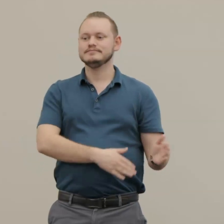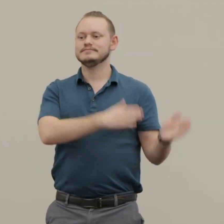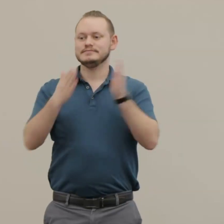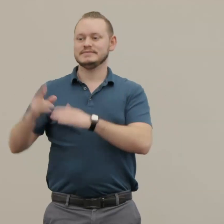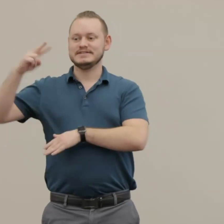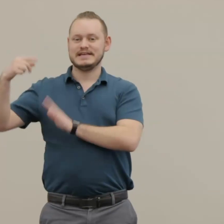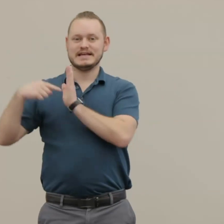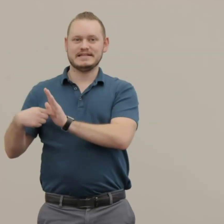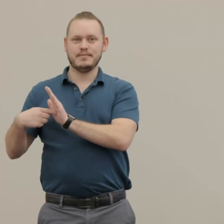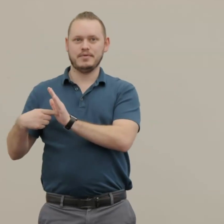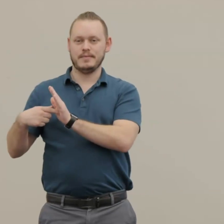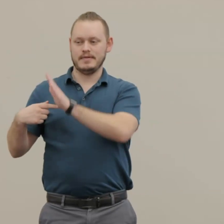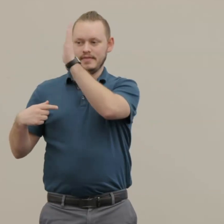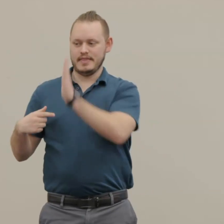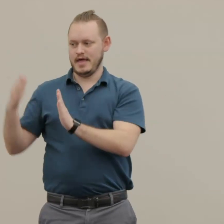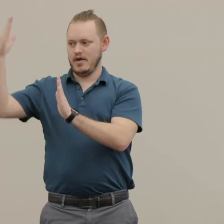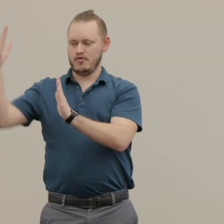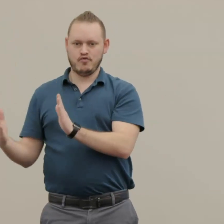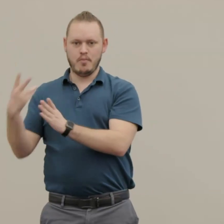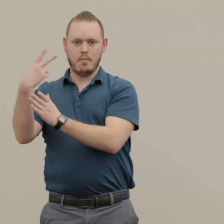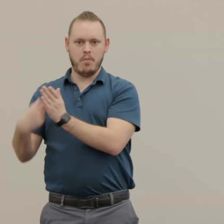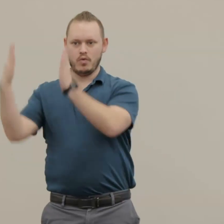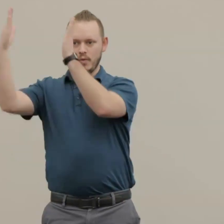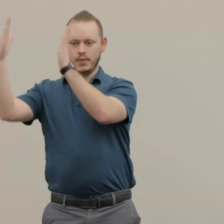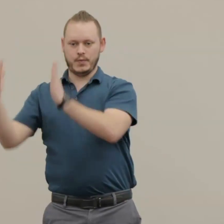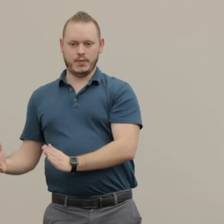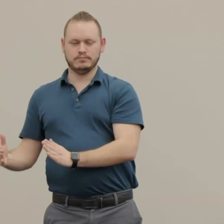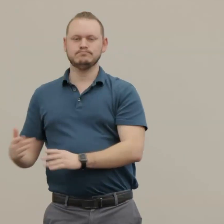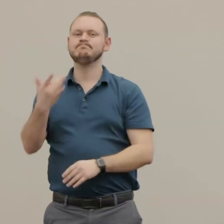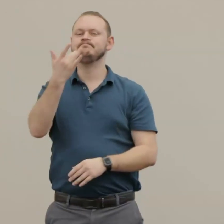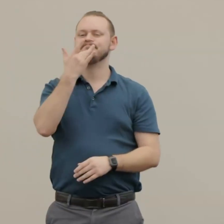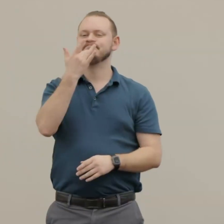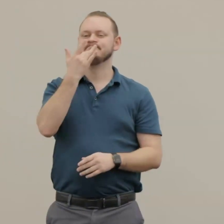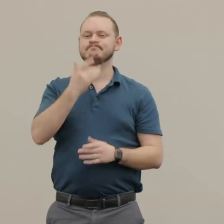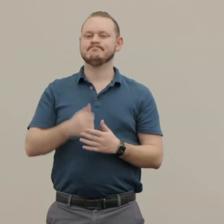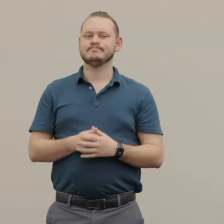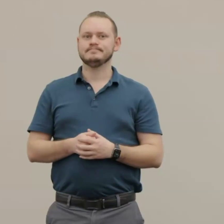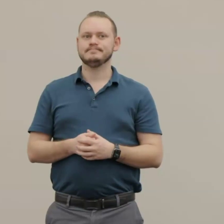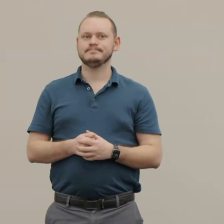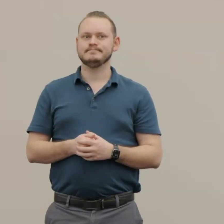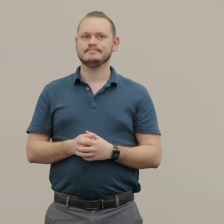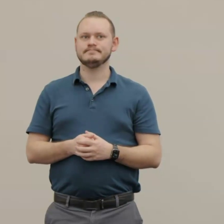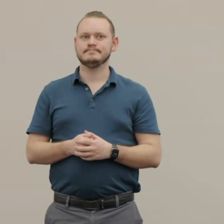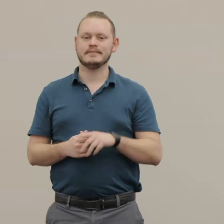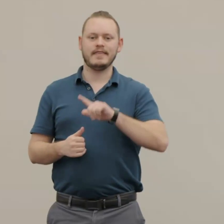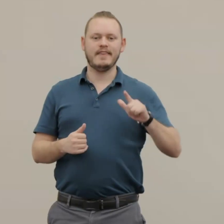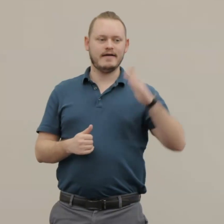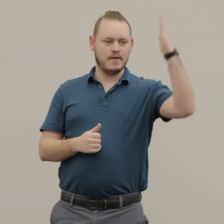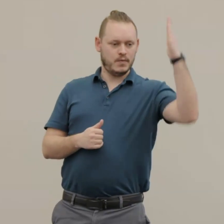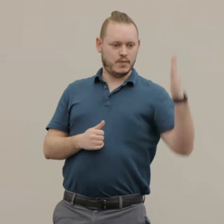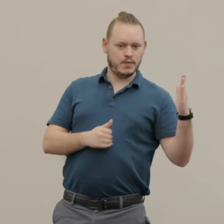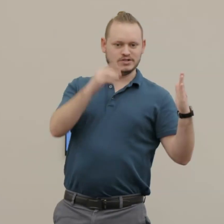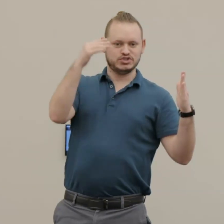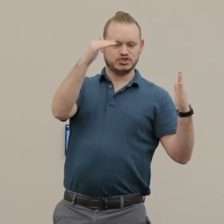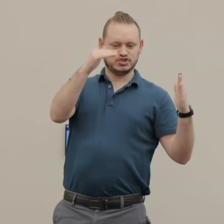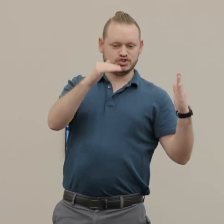have left and right justified. Who prefers the example on the left, left